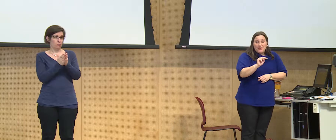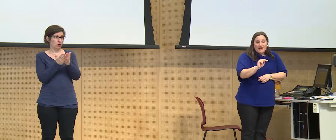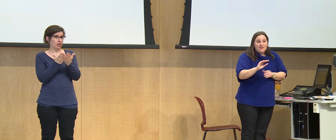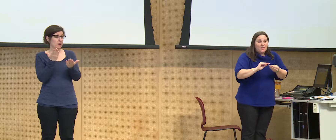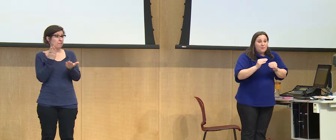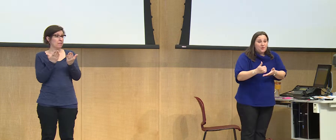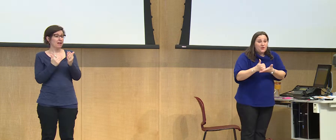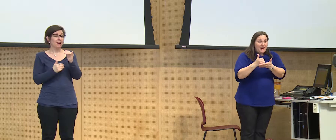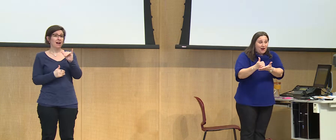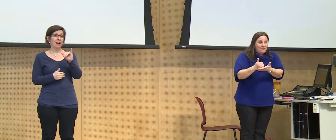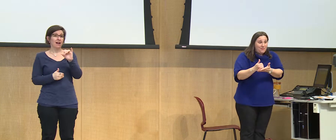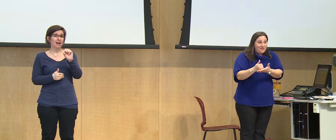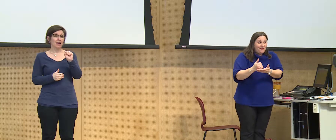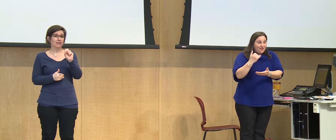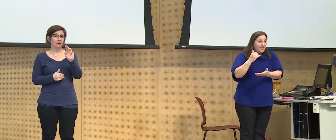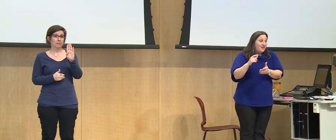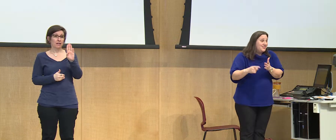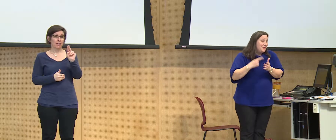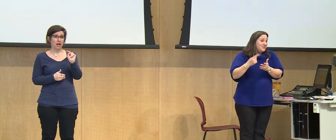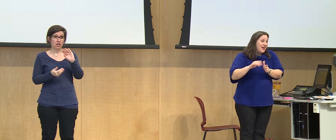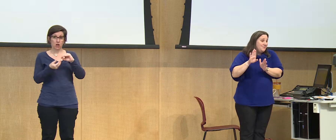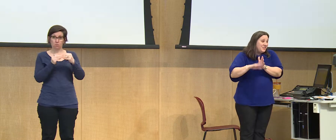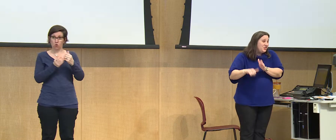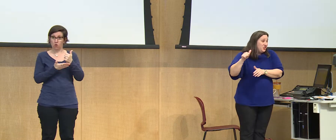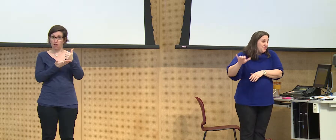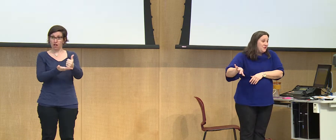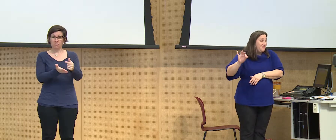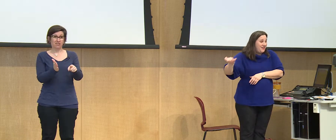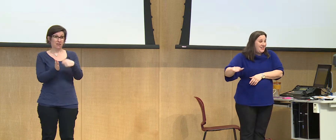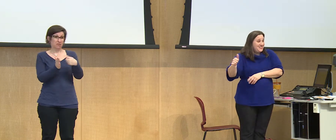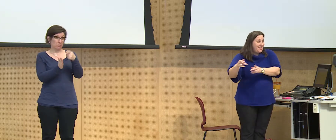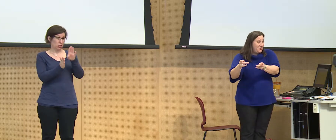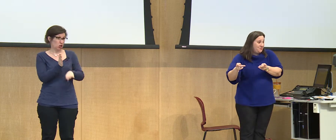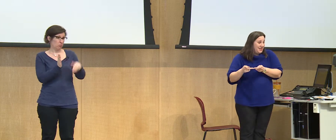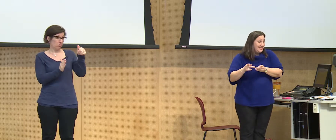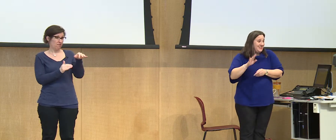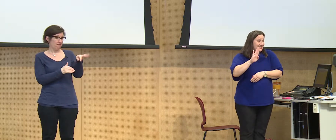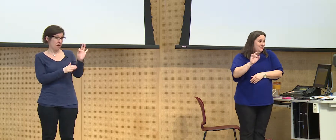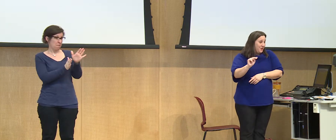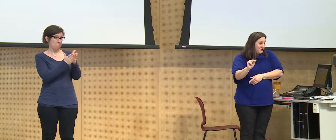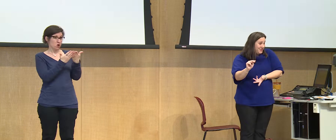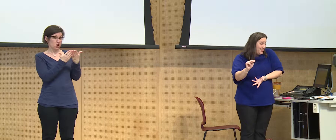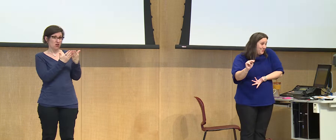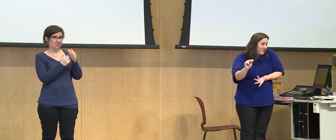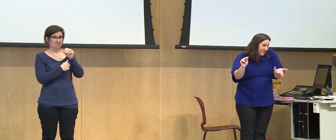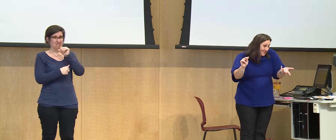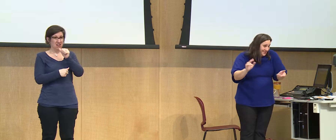ISBN number would help. Sometimes it's cheaper to find in other places than Barnes & Noble.